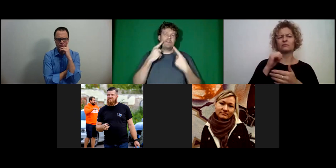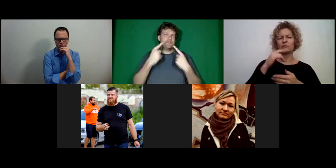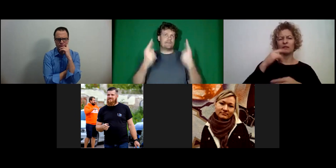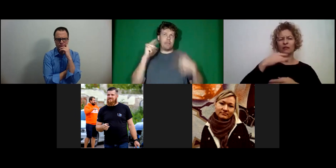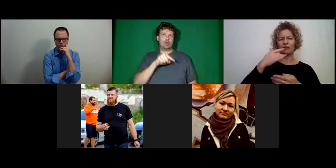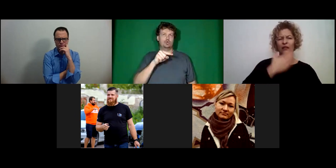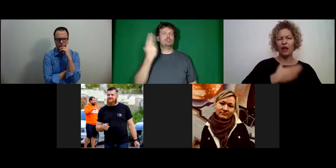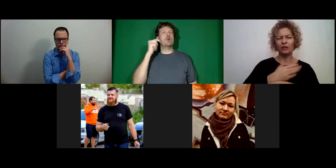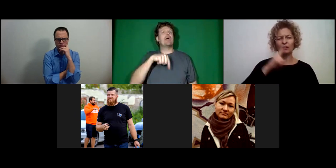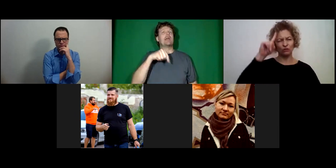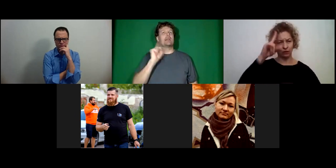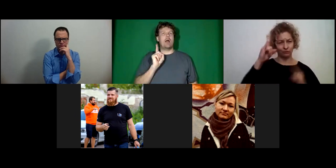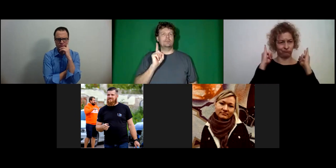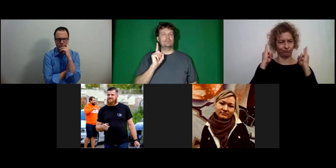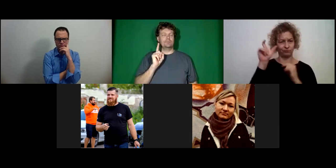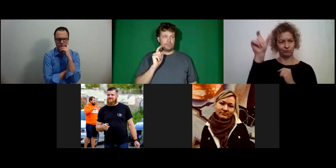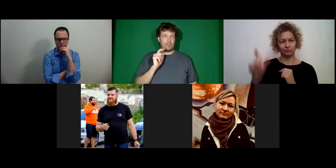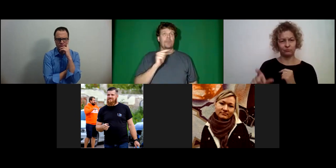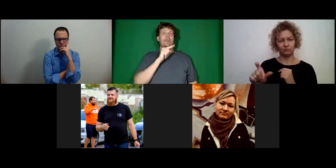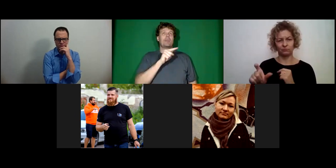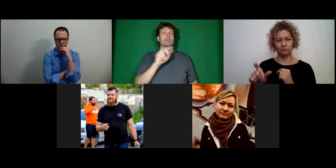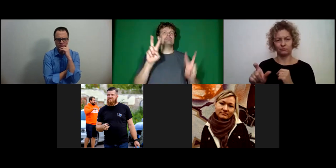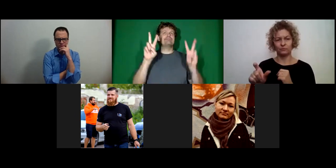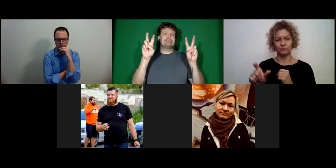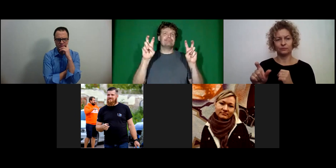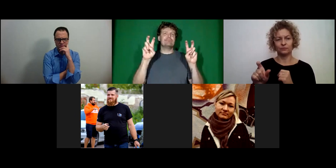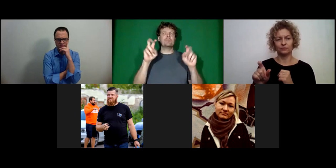was, he's famous in the dance world.